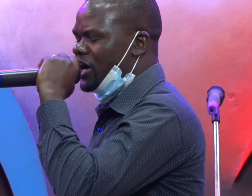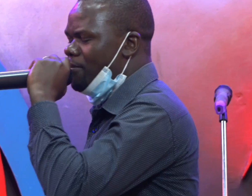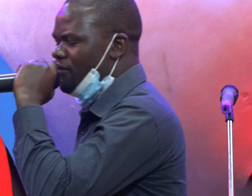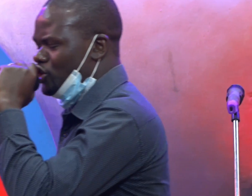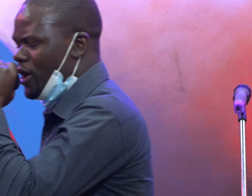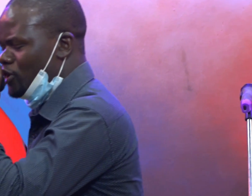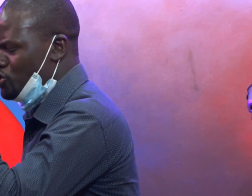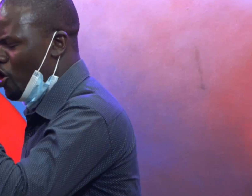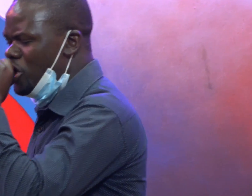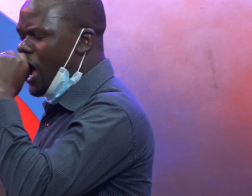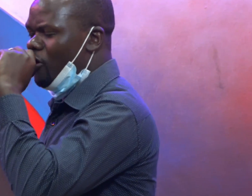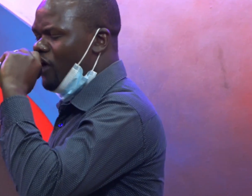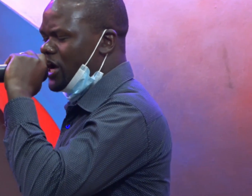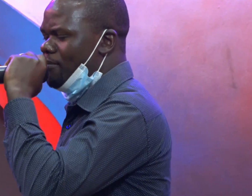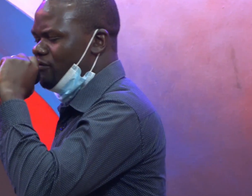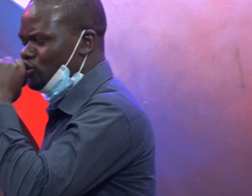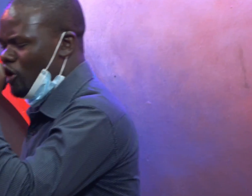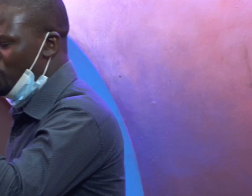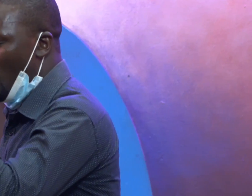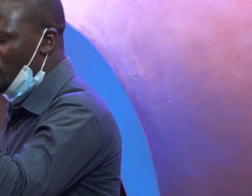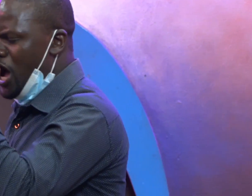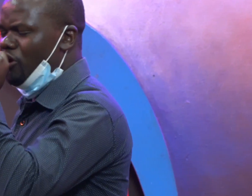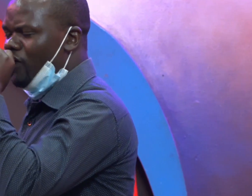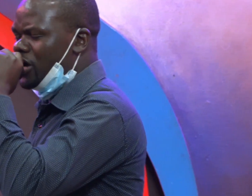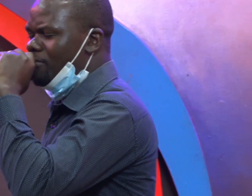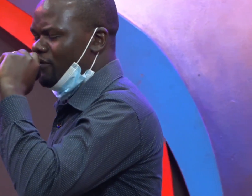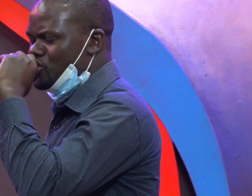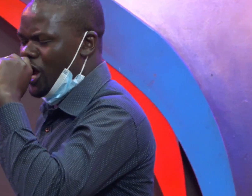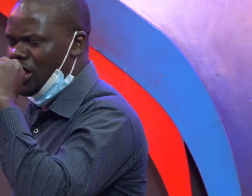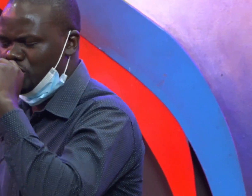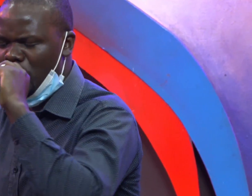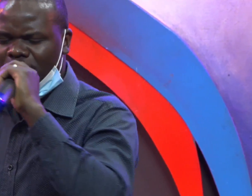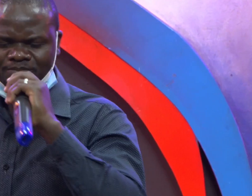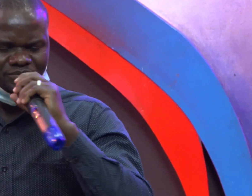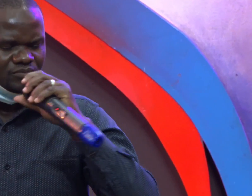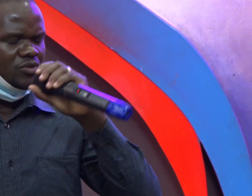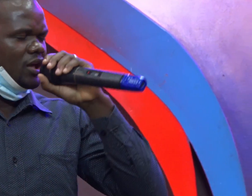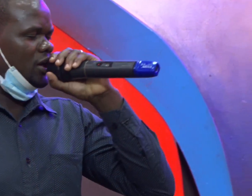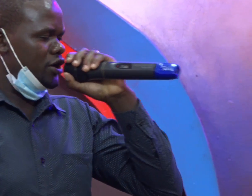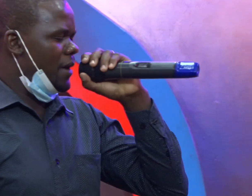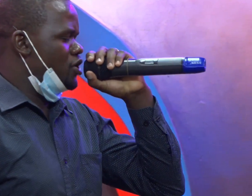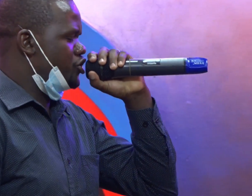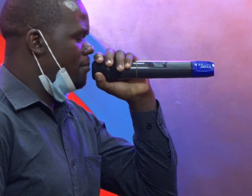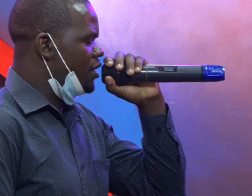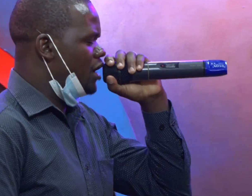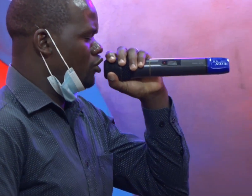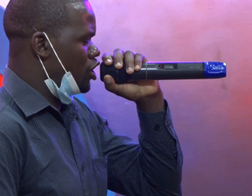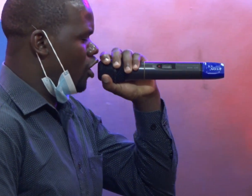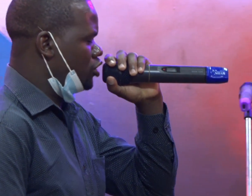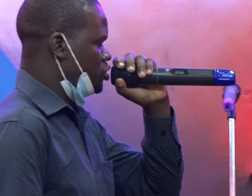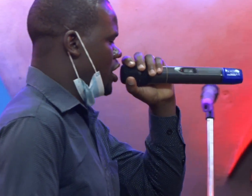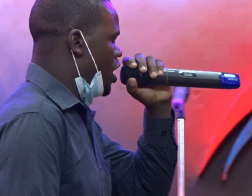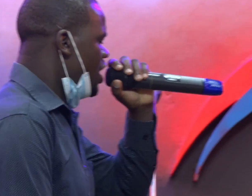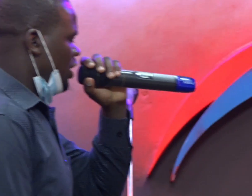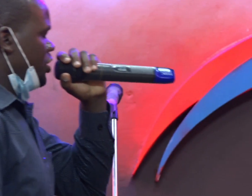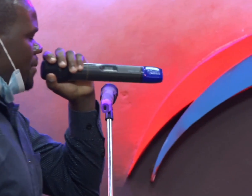and overcome every temptation, and overcome every trial, and overcome every challenge. Let there be someone that you